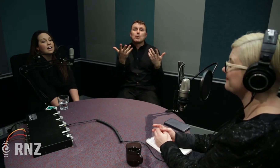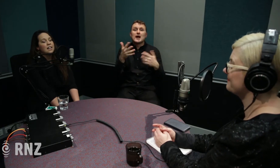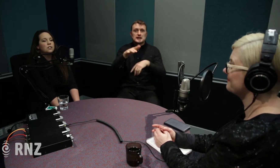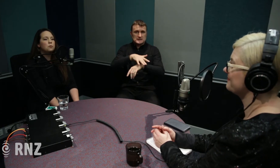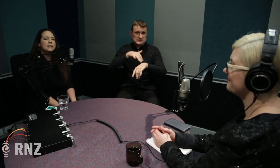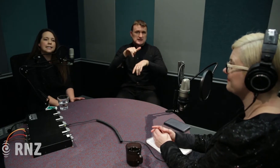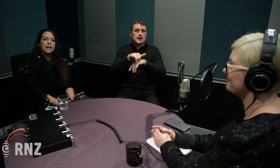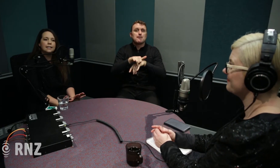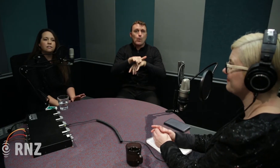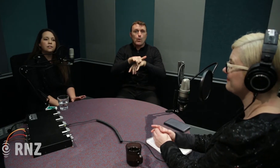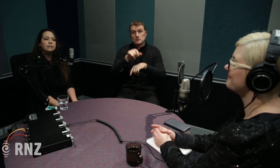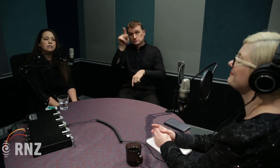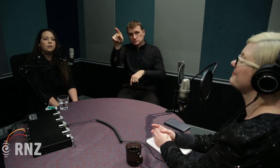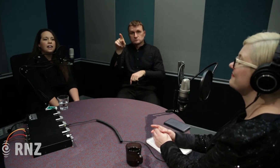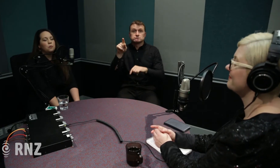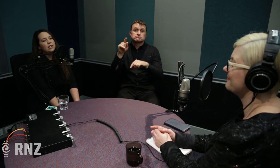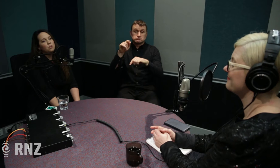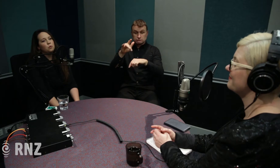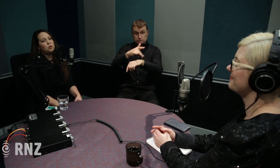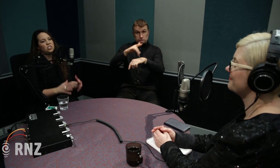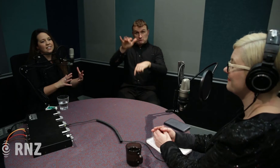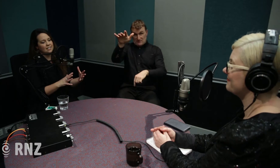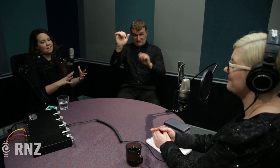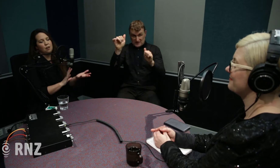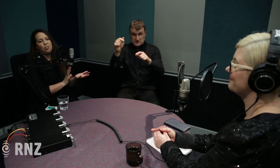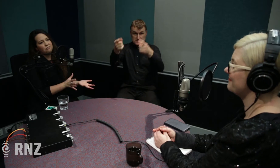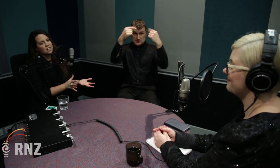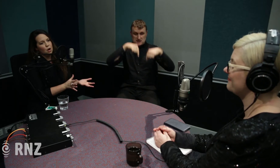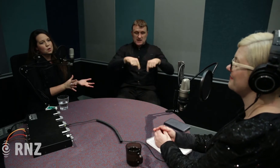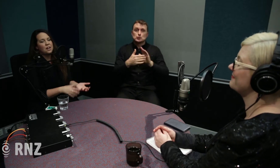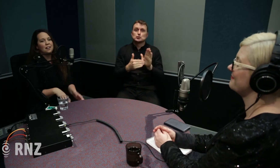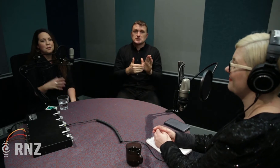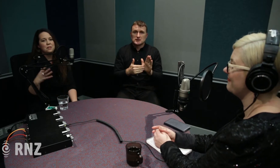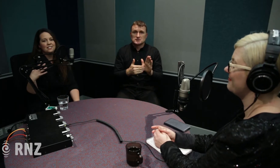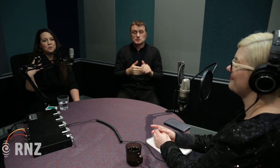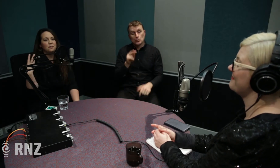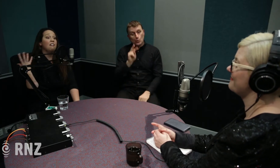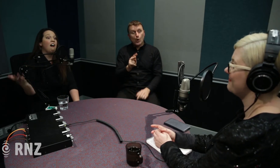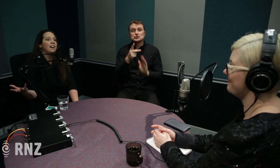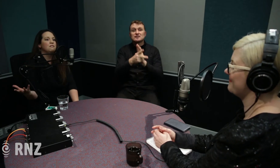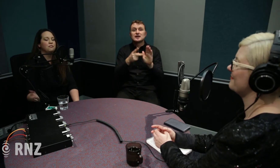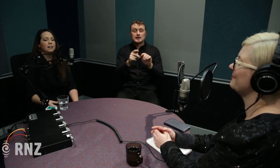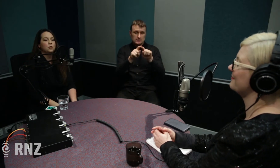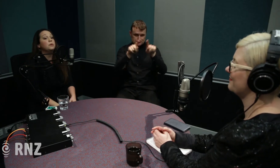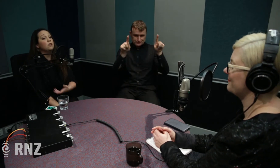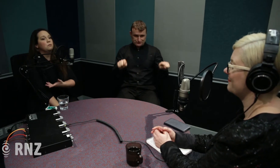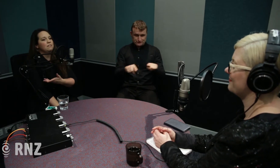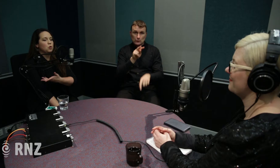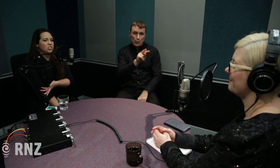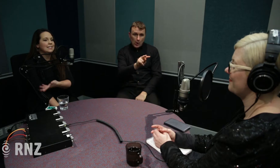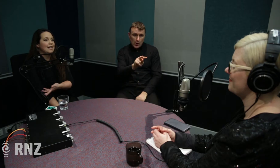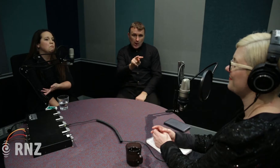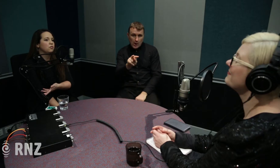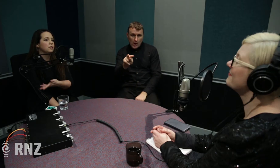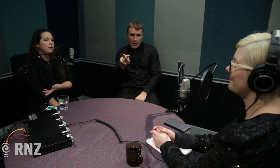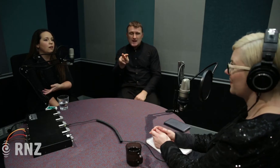so it will be slightly different. So when you're watching it on a video compared to live, because we go and we